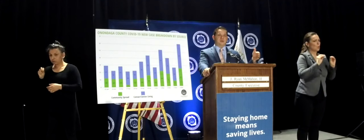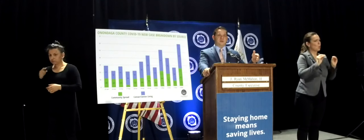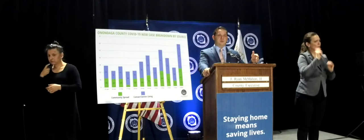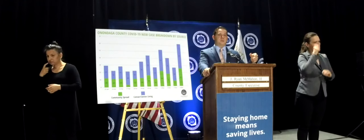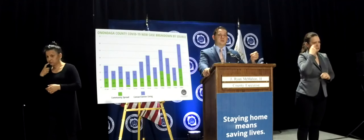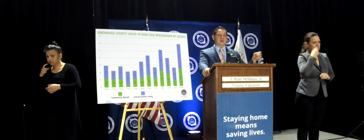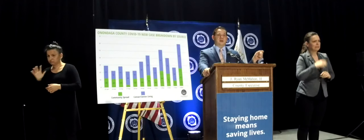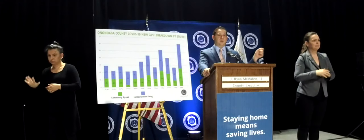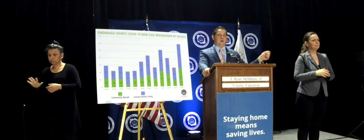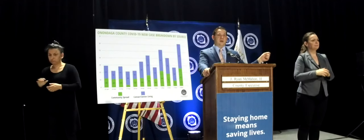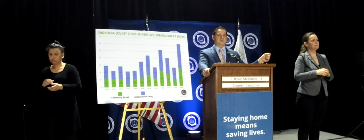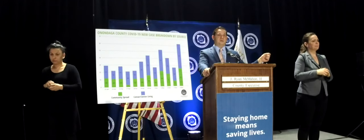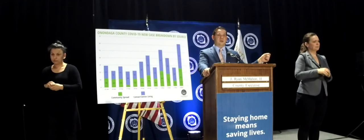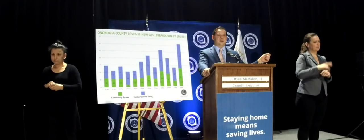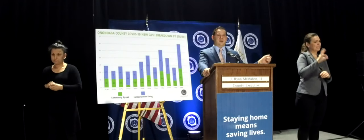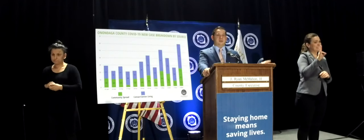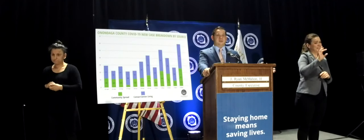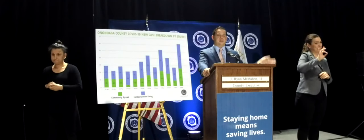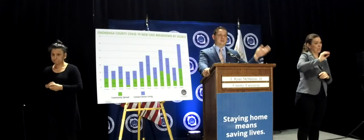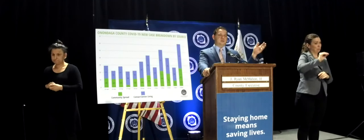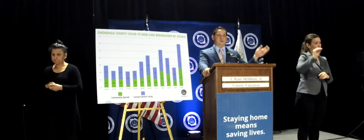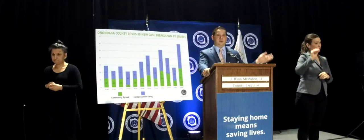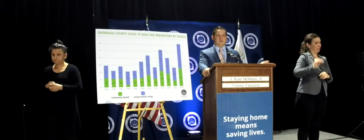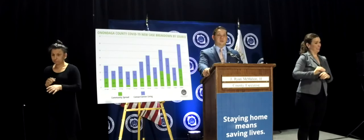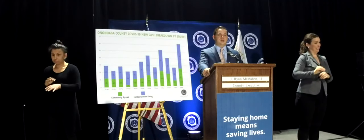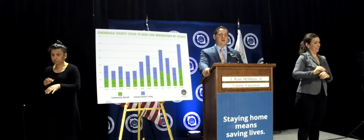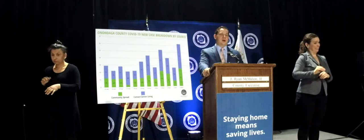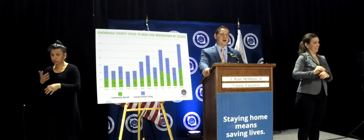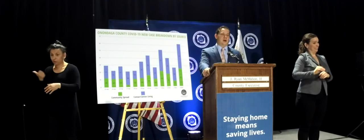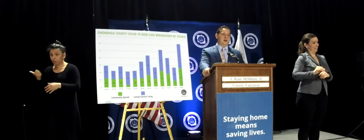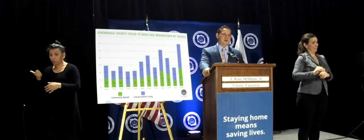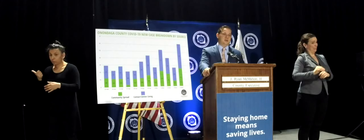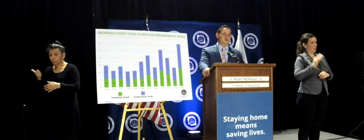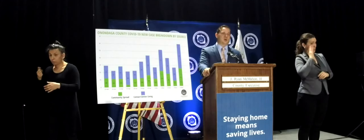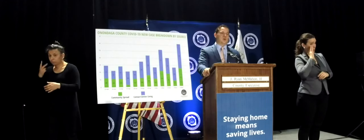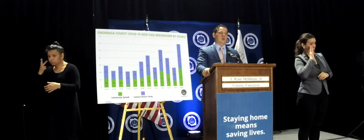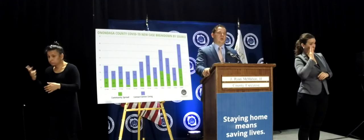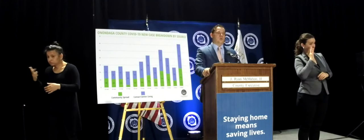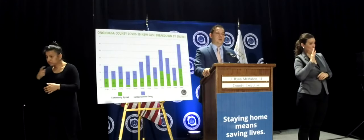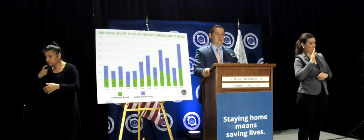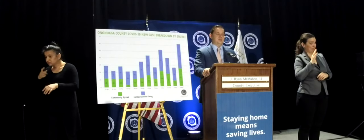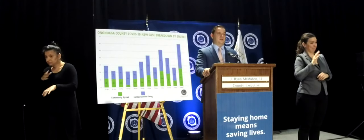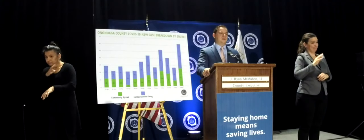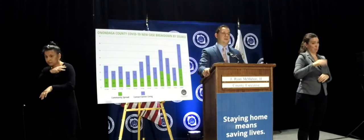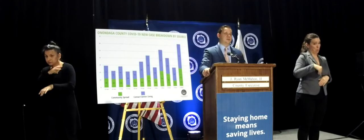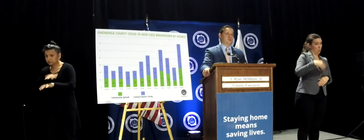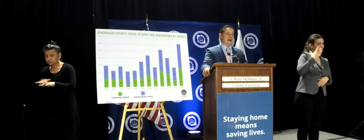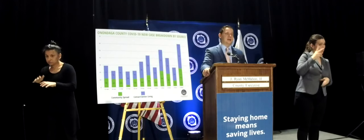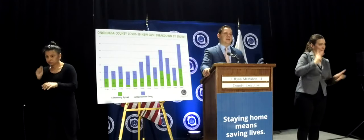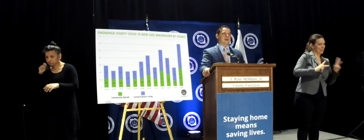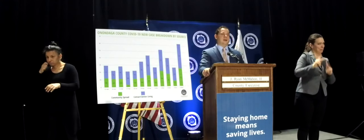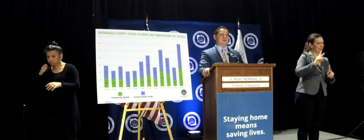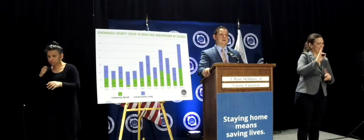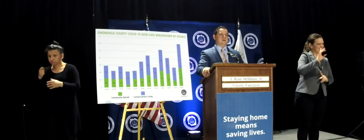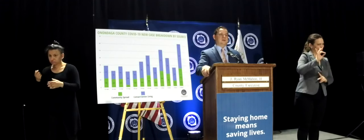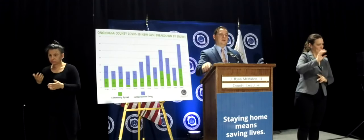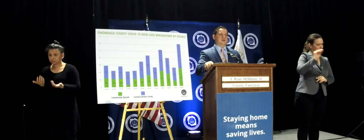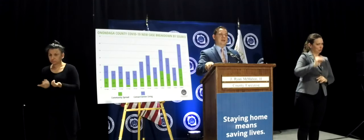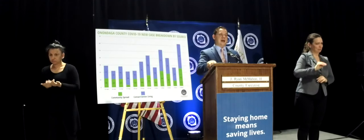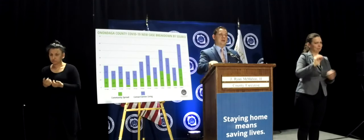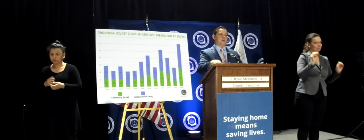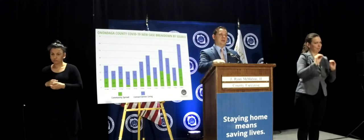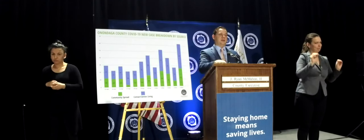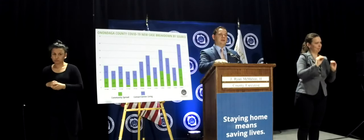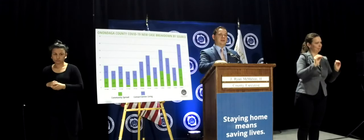Caucasians aren't even represented well enough in the testing results. And so we need to try to get